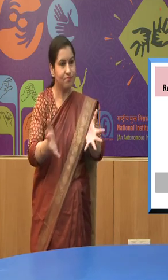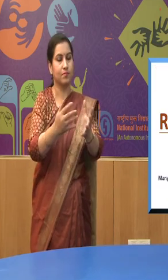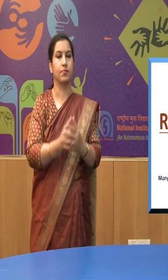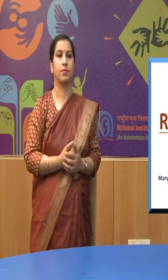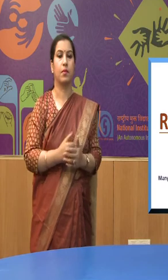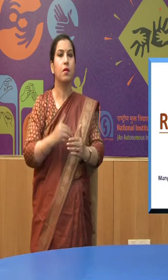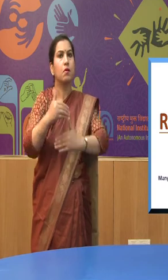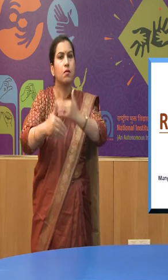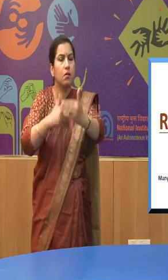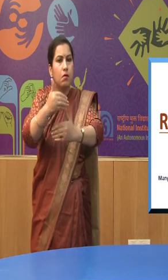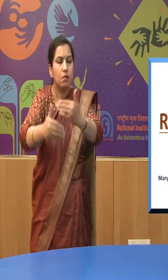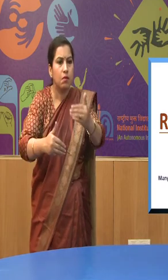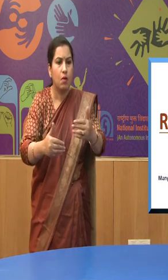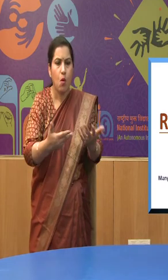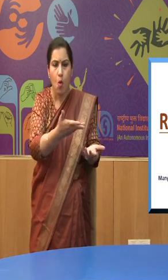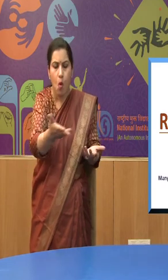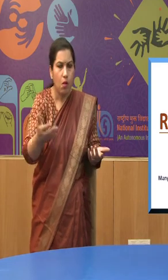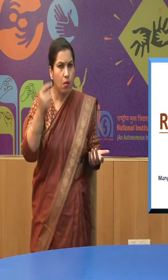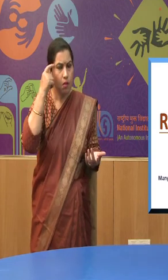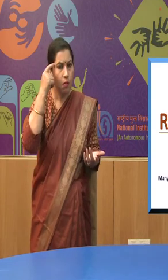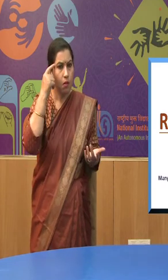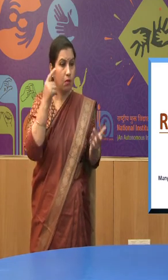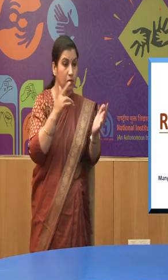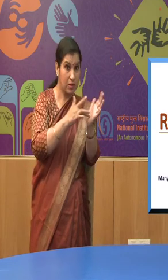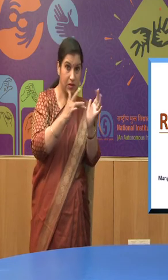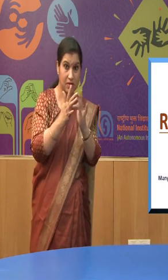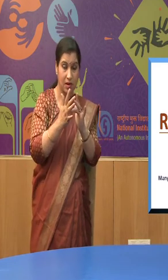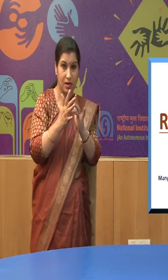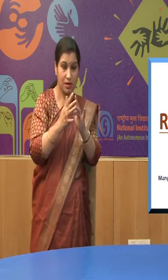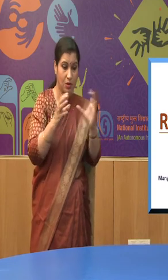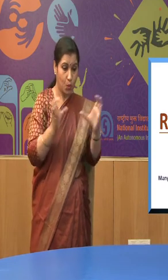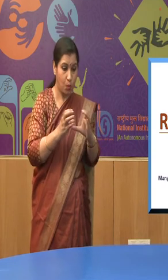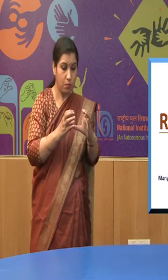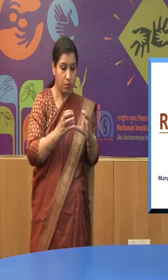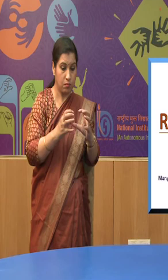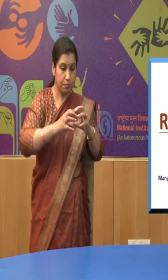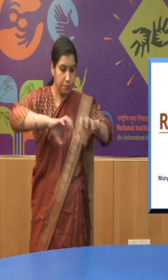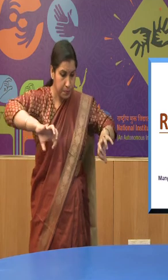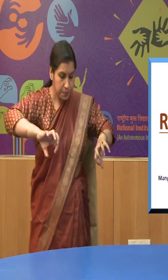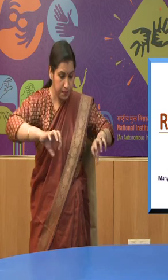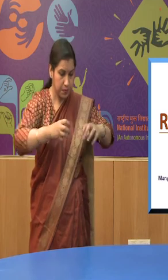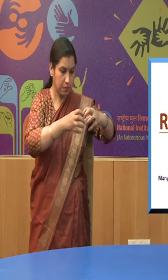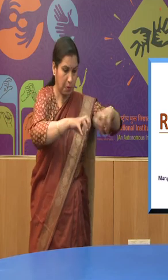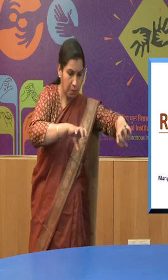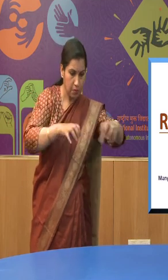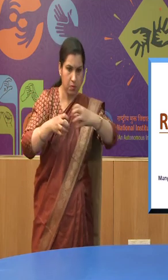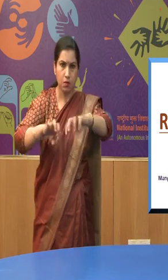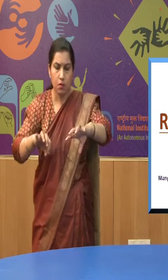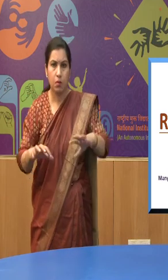and it led to the division of Christianity into many groups. And few of the names of